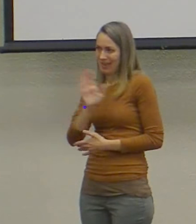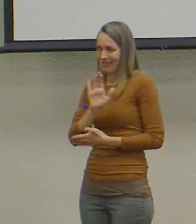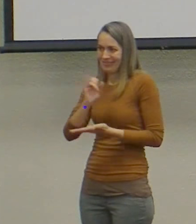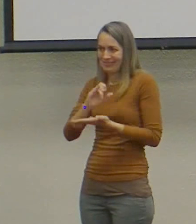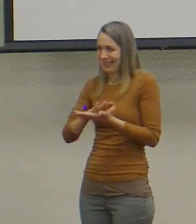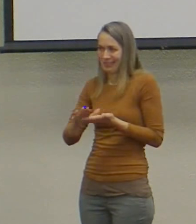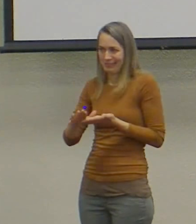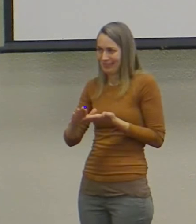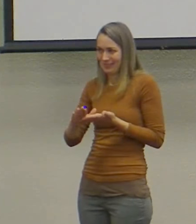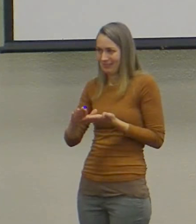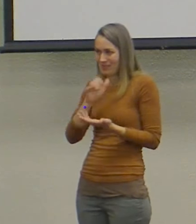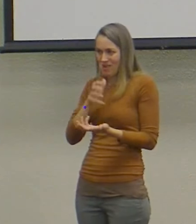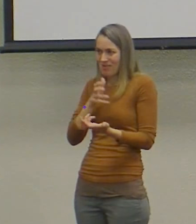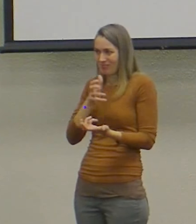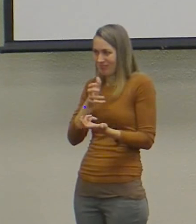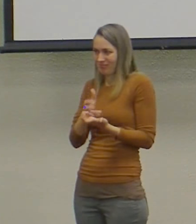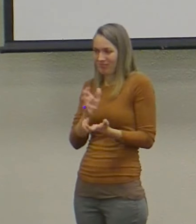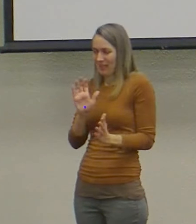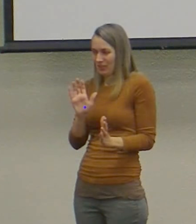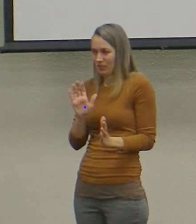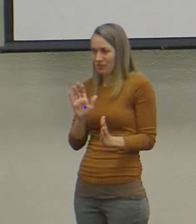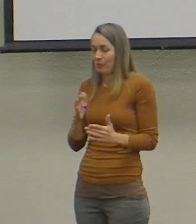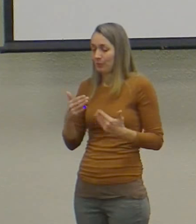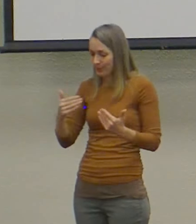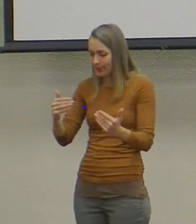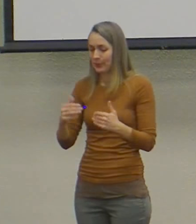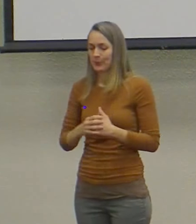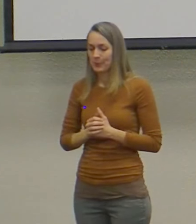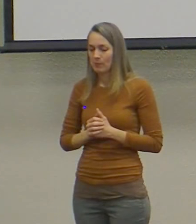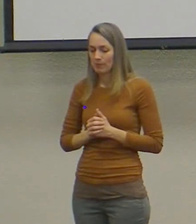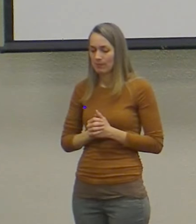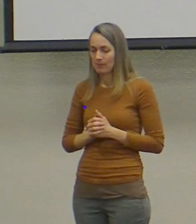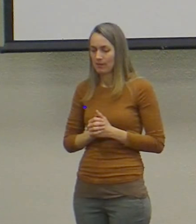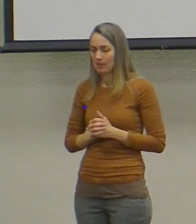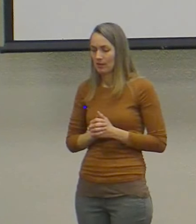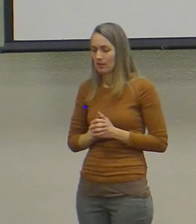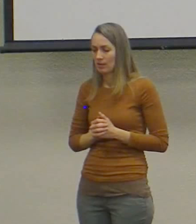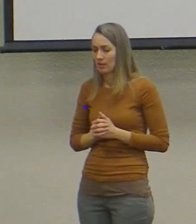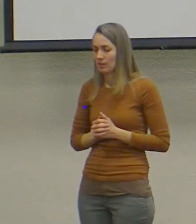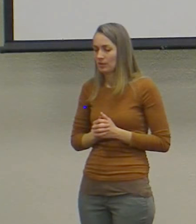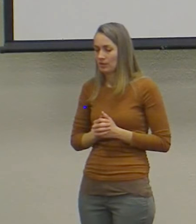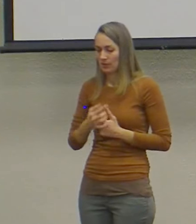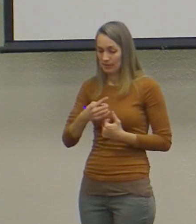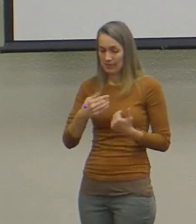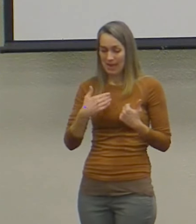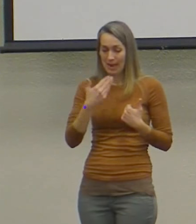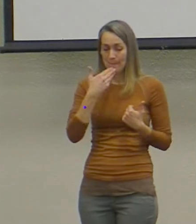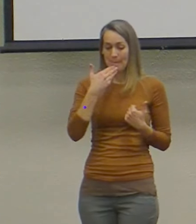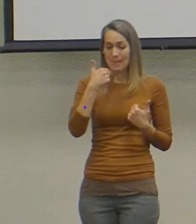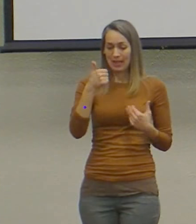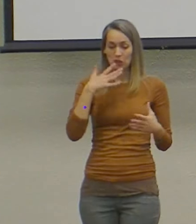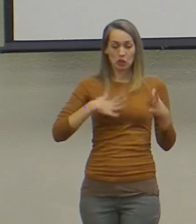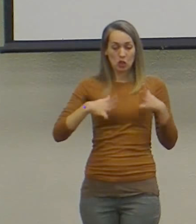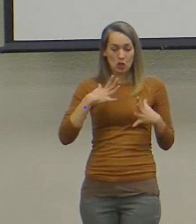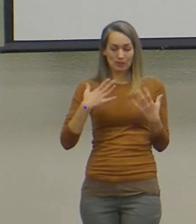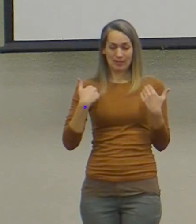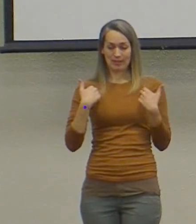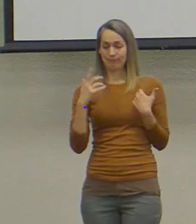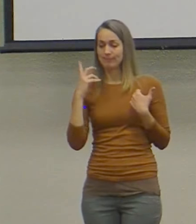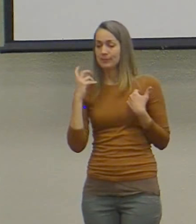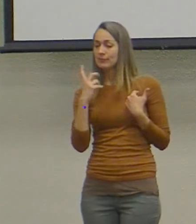And so let's continue here. Those best clothes, the bathing, the perfume,